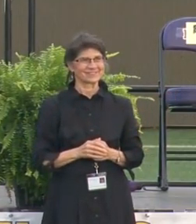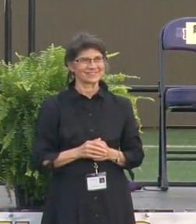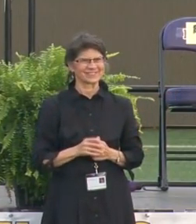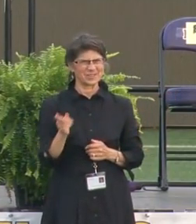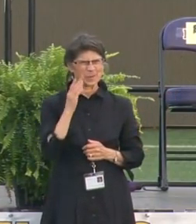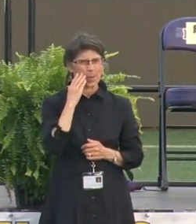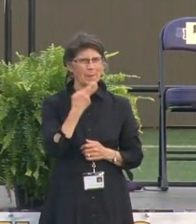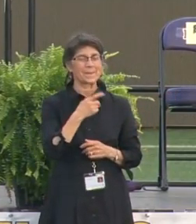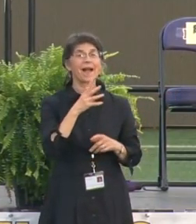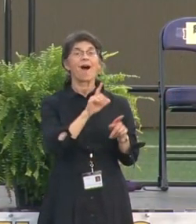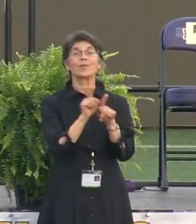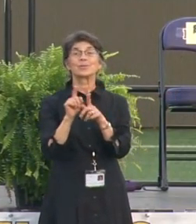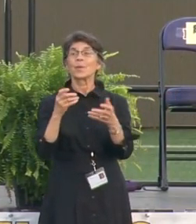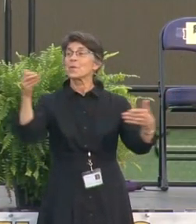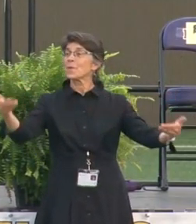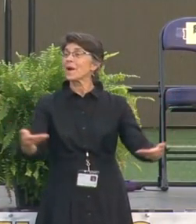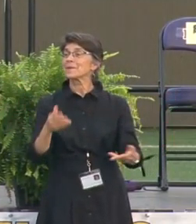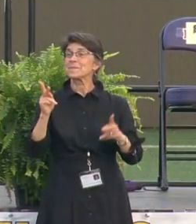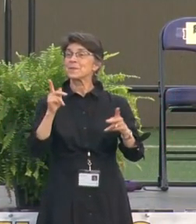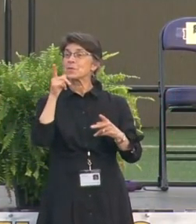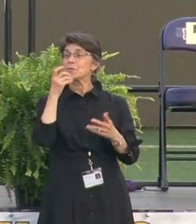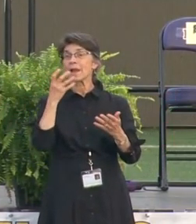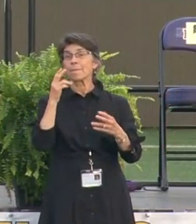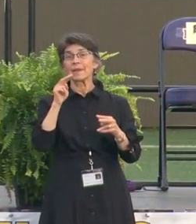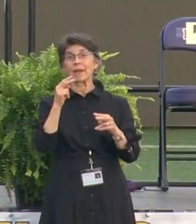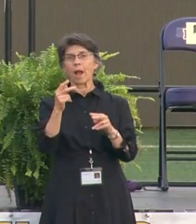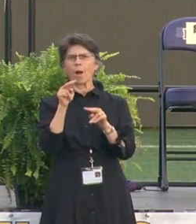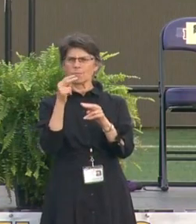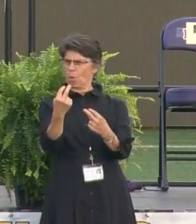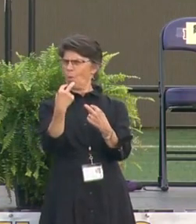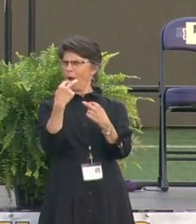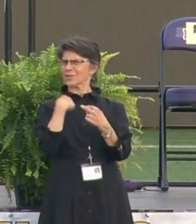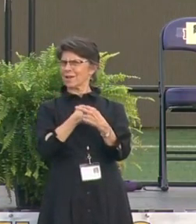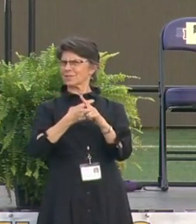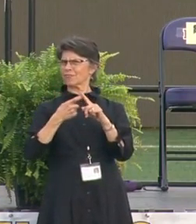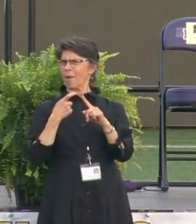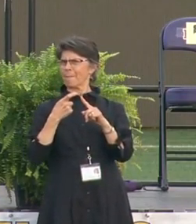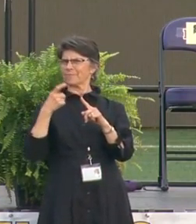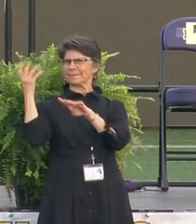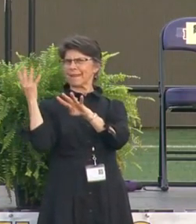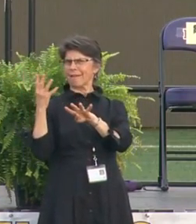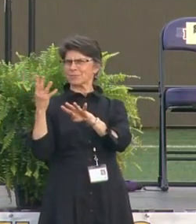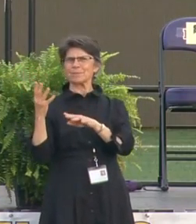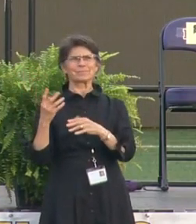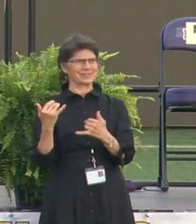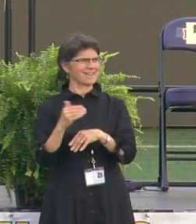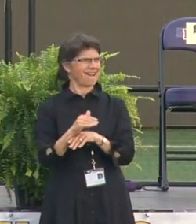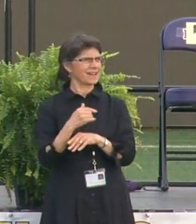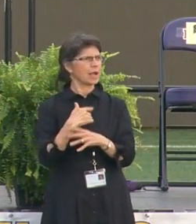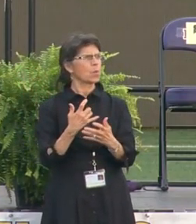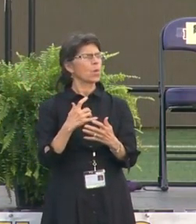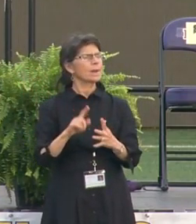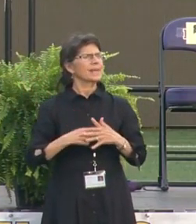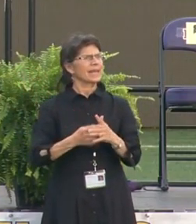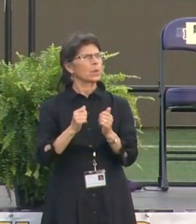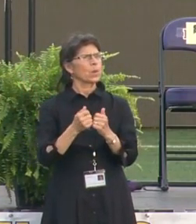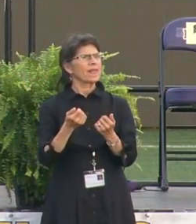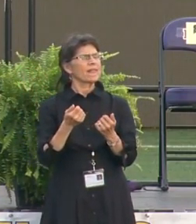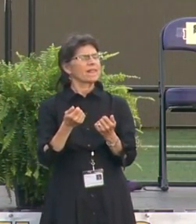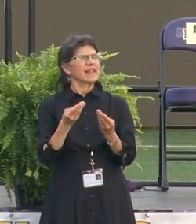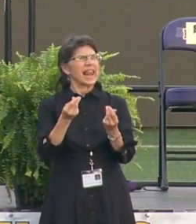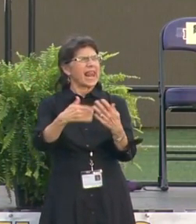And I'd also like to welcome all of those who may be watching us from the live stream tonight. I want to begin with a land acknowledgement that was written for us